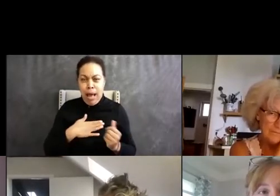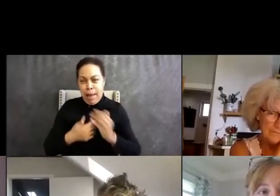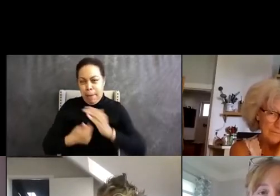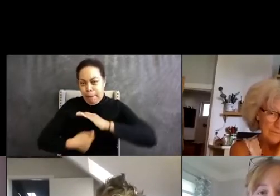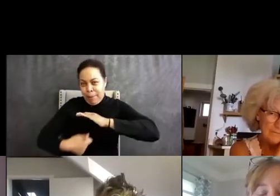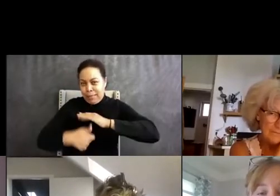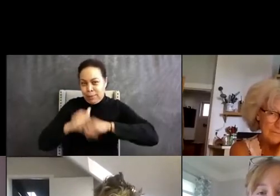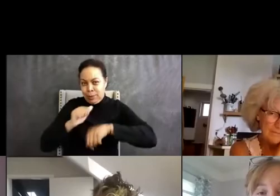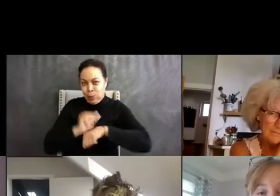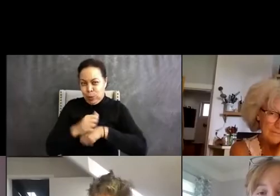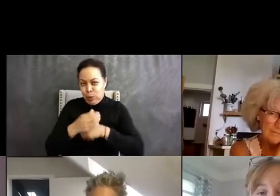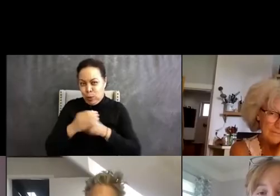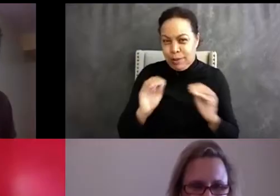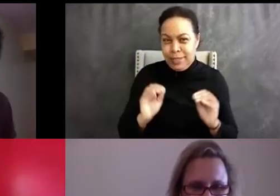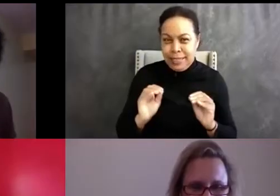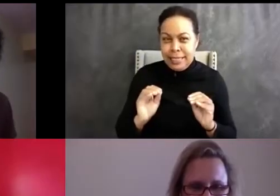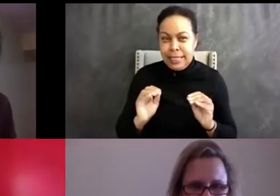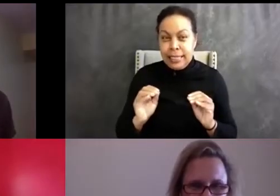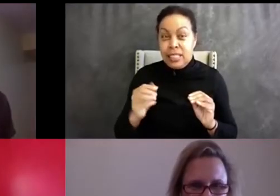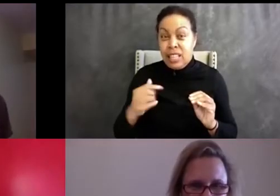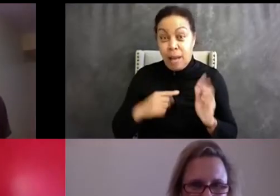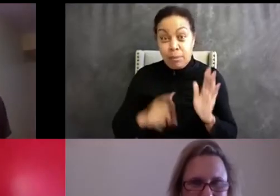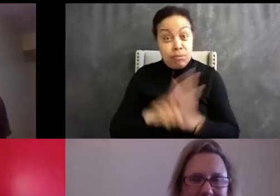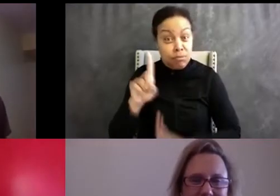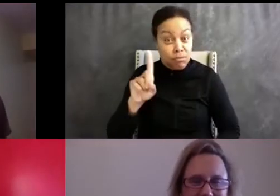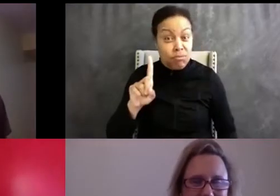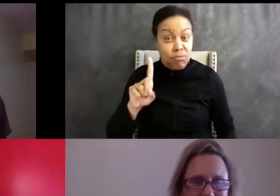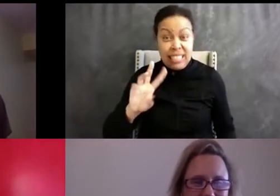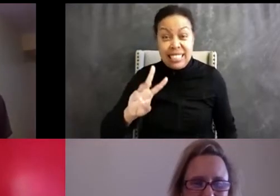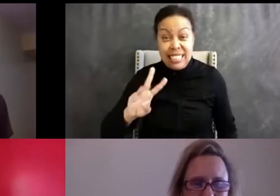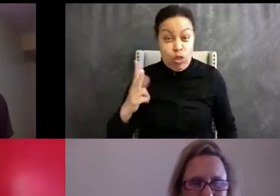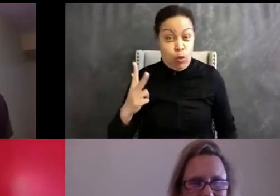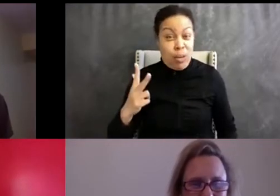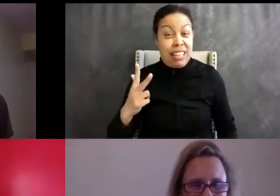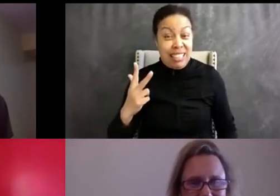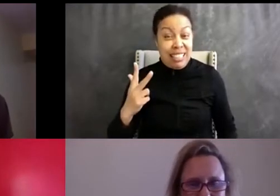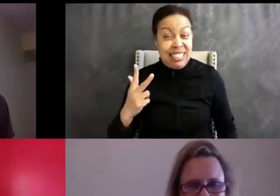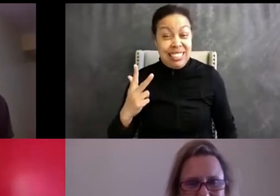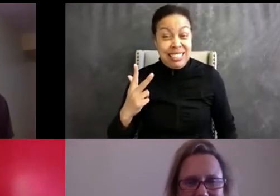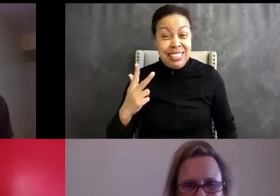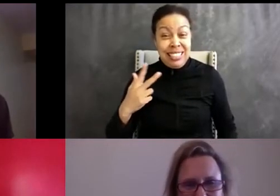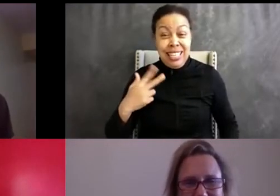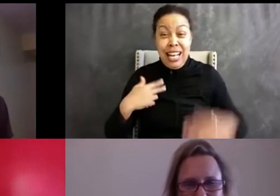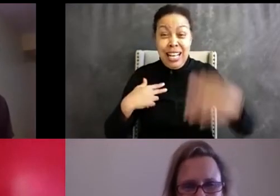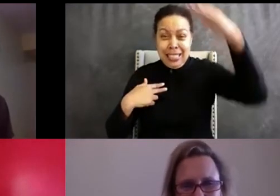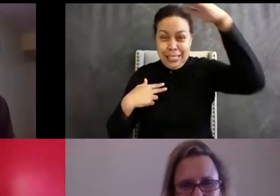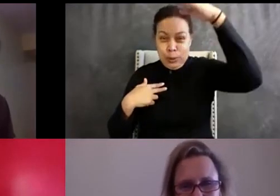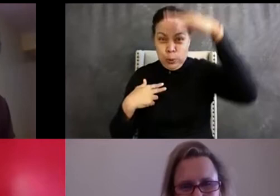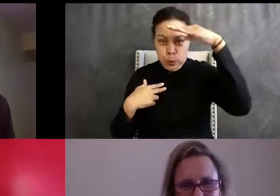is I am 6'3", and I think the ceiling is like